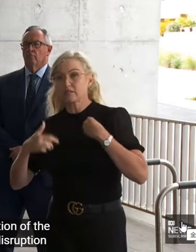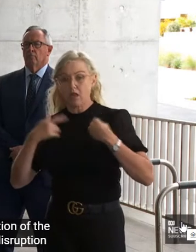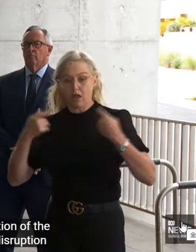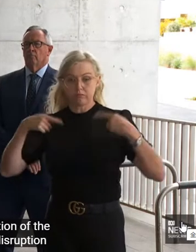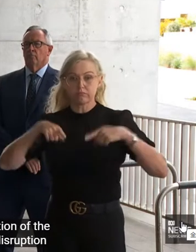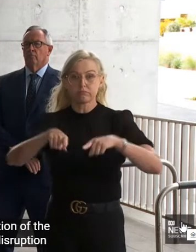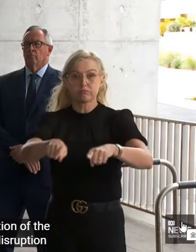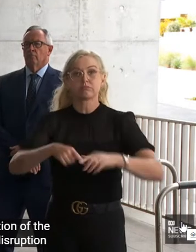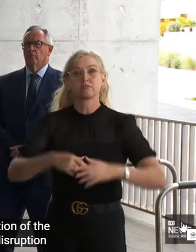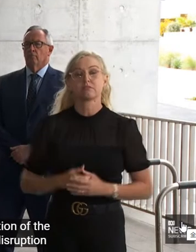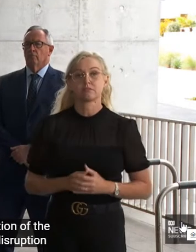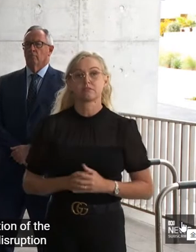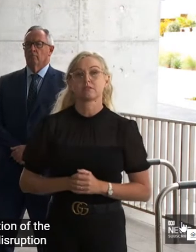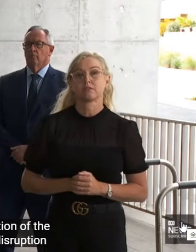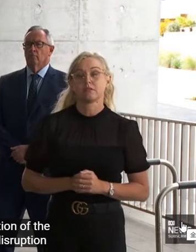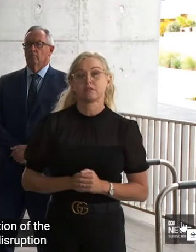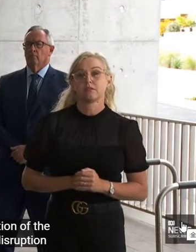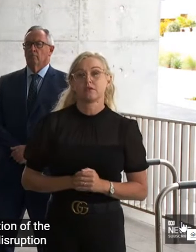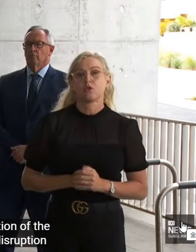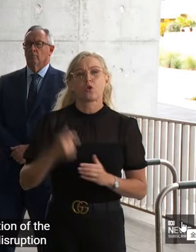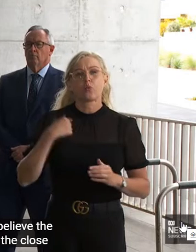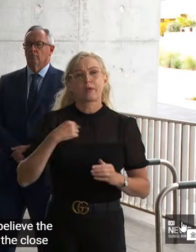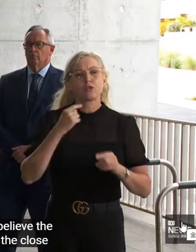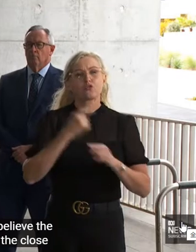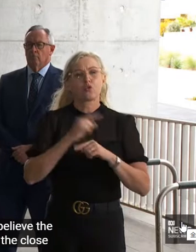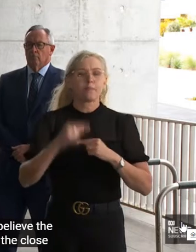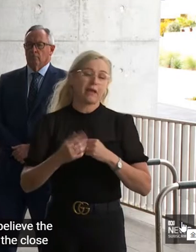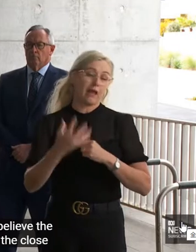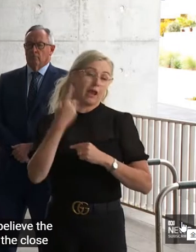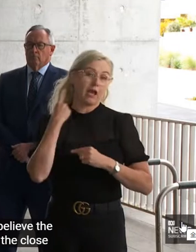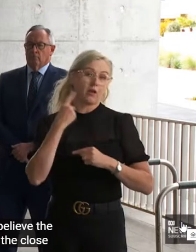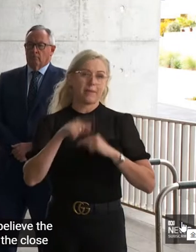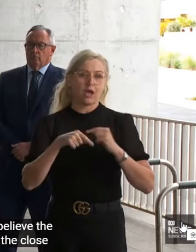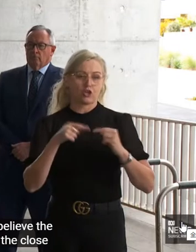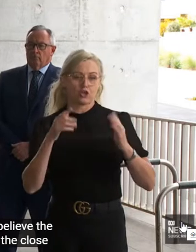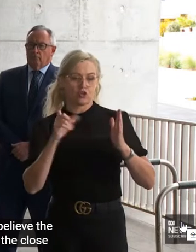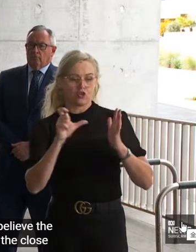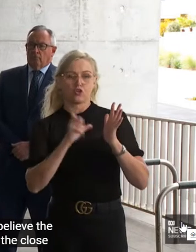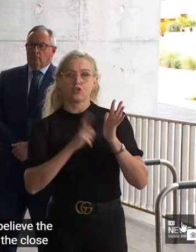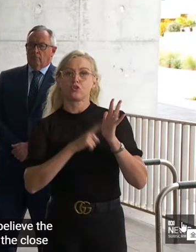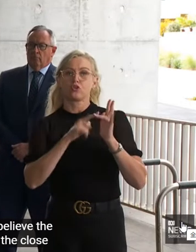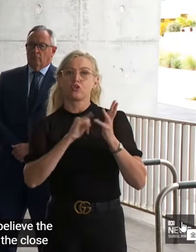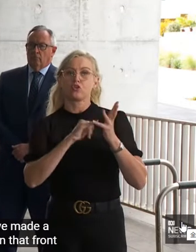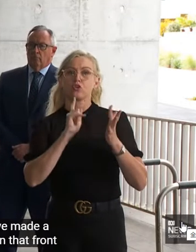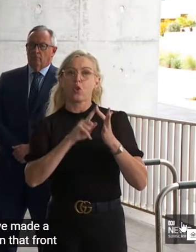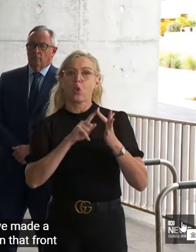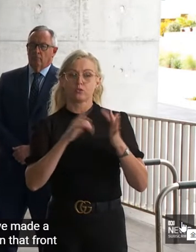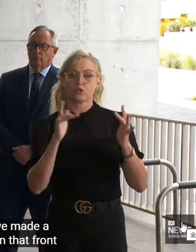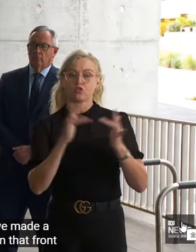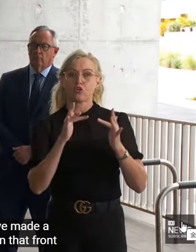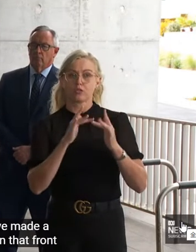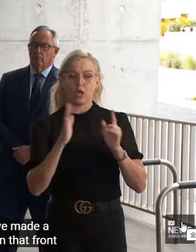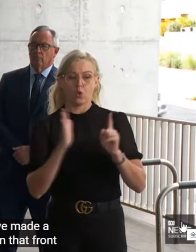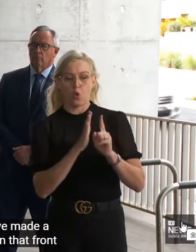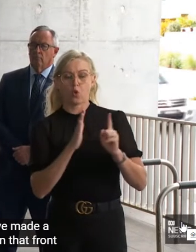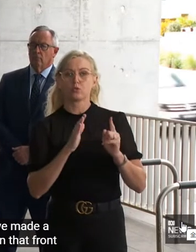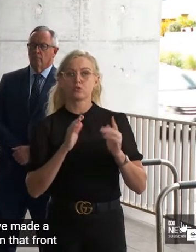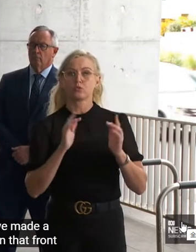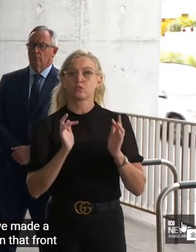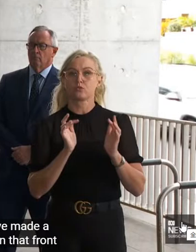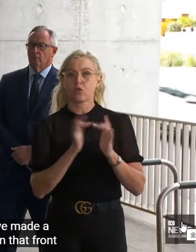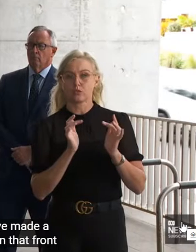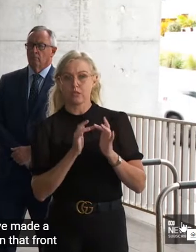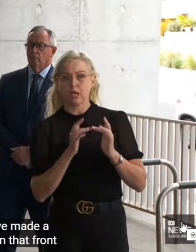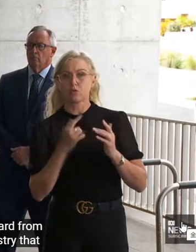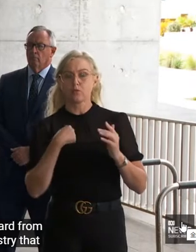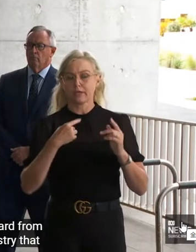the change we made to the close contact definition have made a marked improvement on that front. And I've certainly heard from the hospitality industry that they've seen